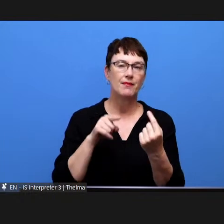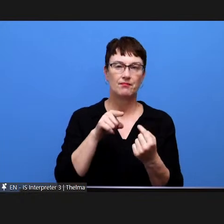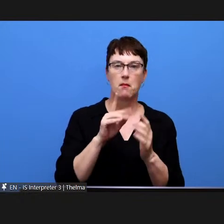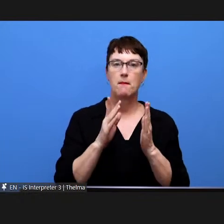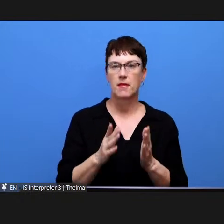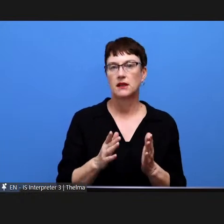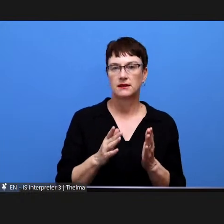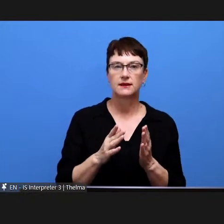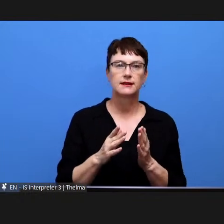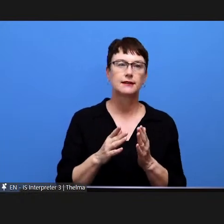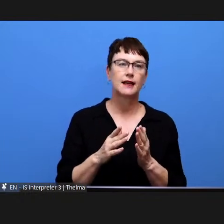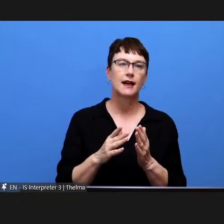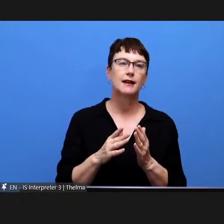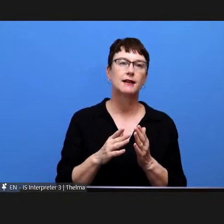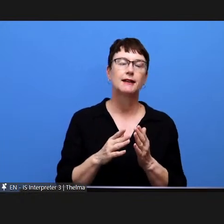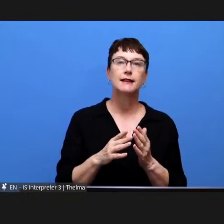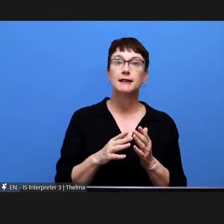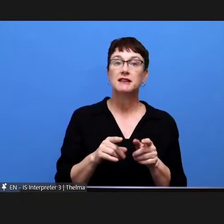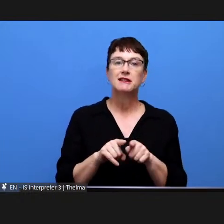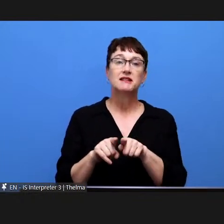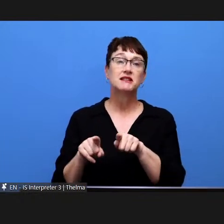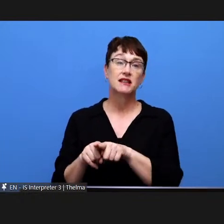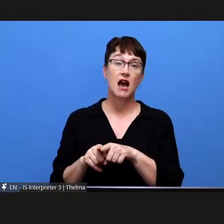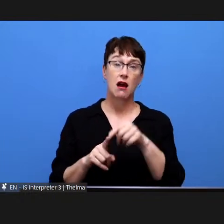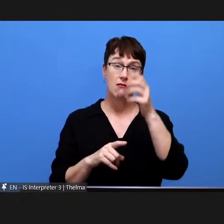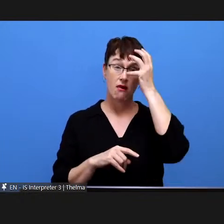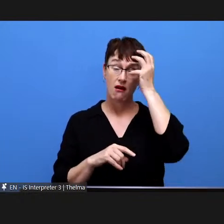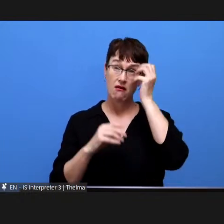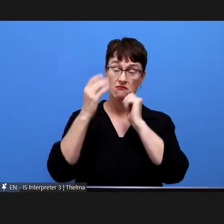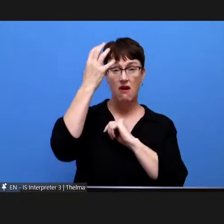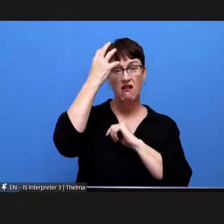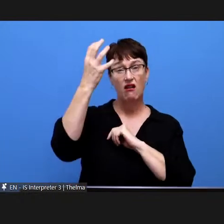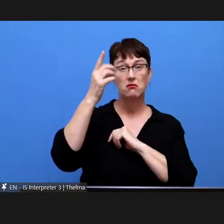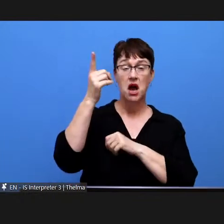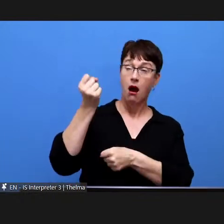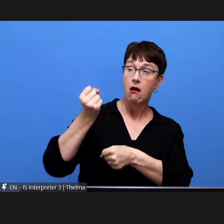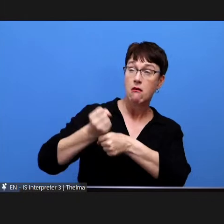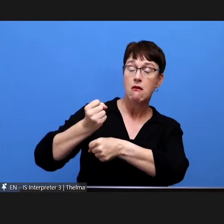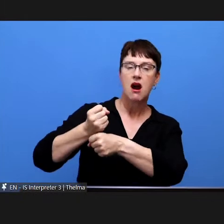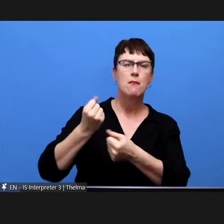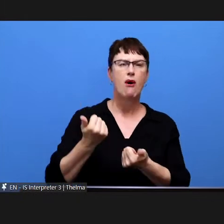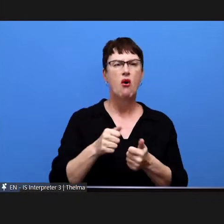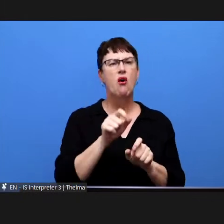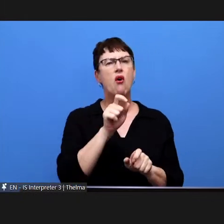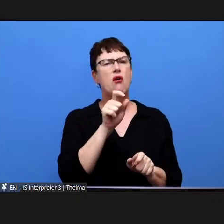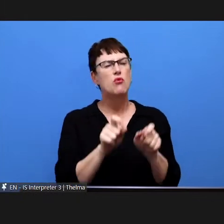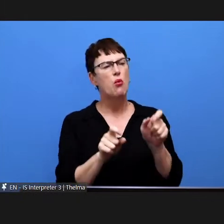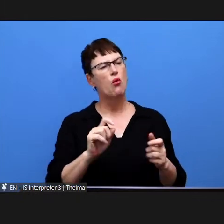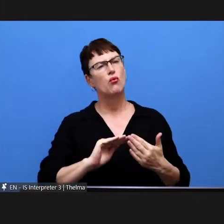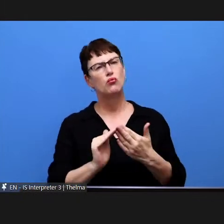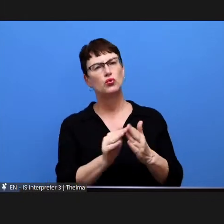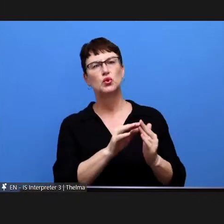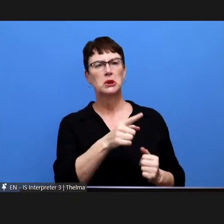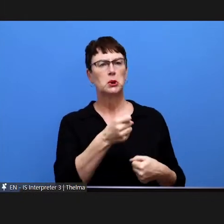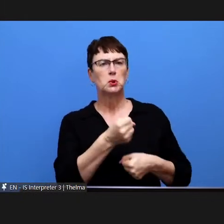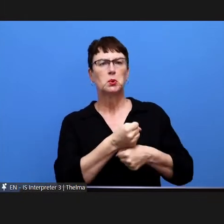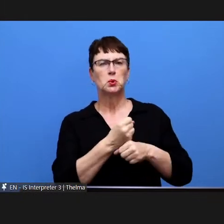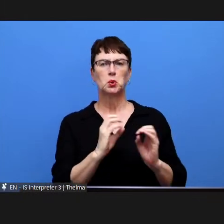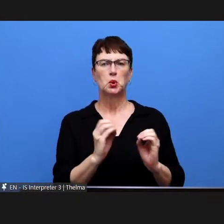of interventions focusing on SDG local action, but also on the